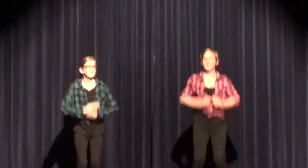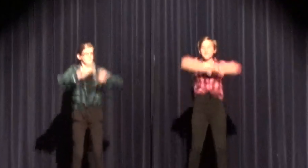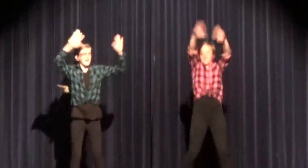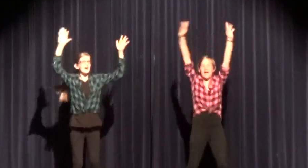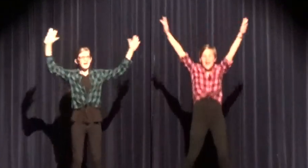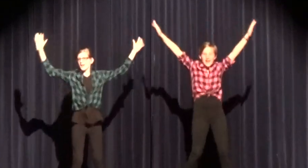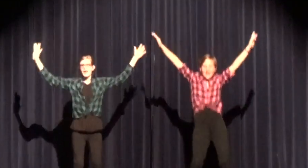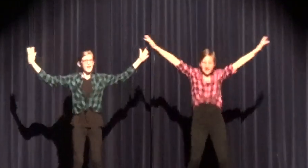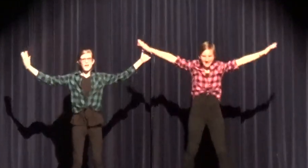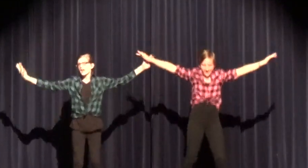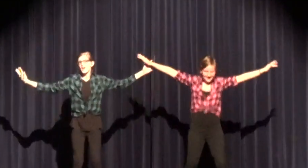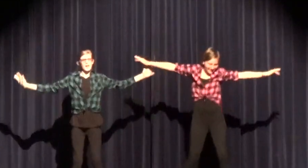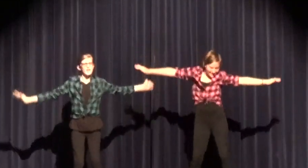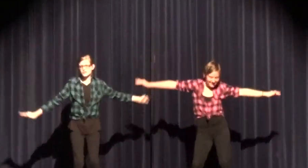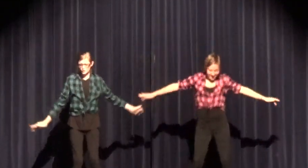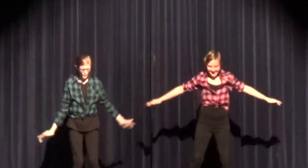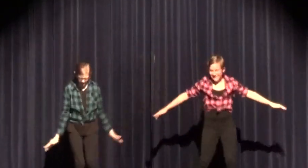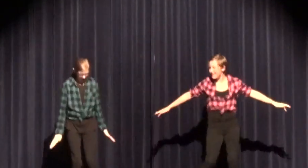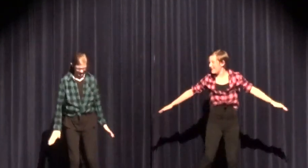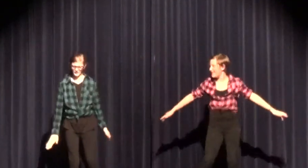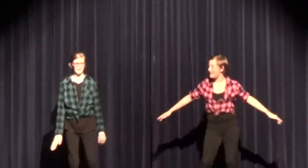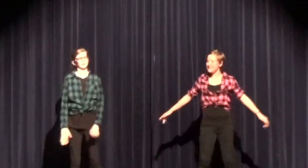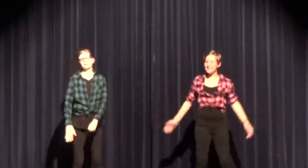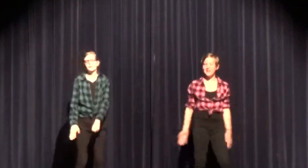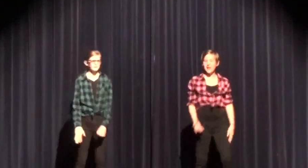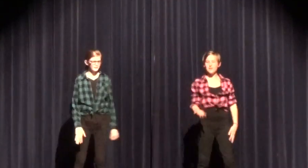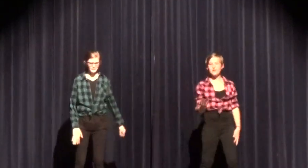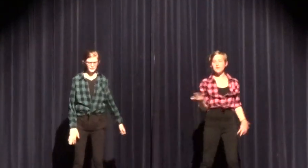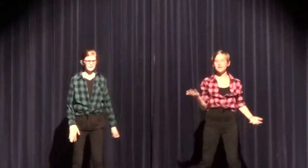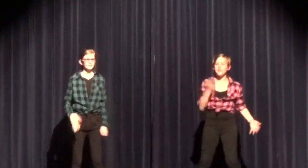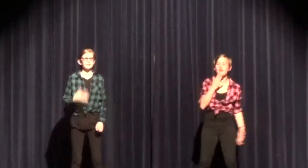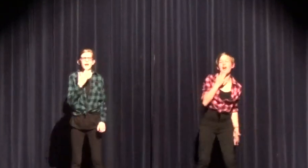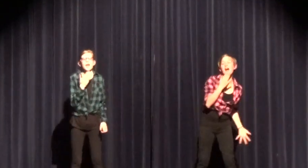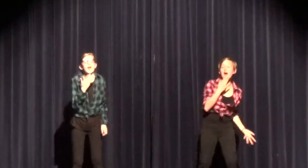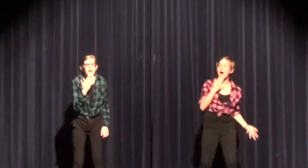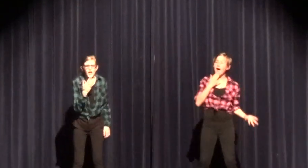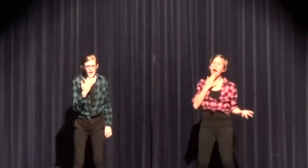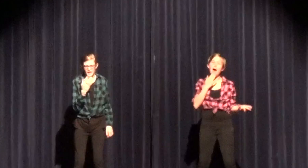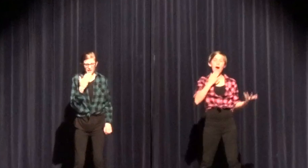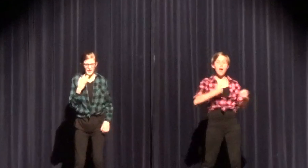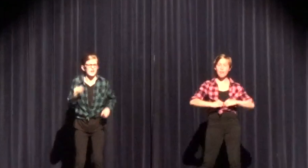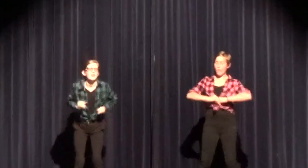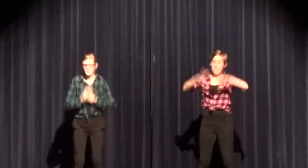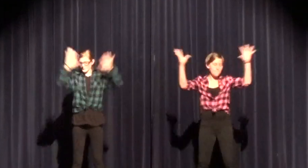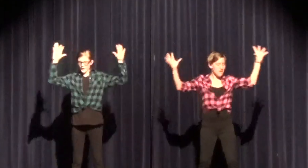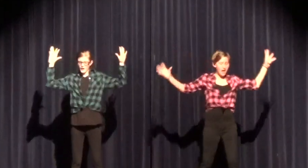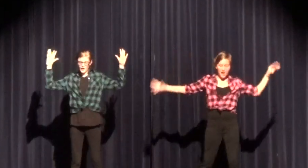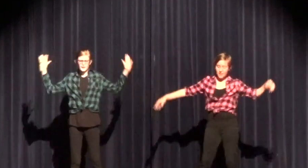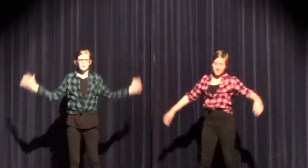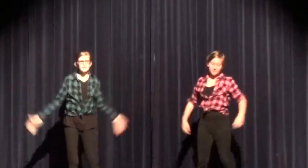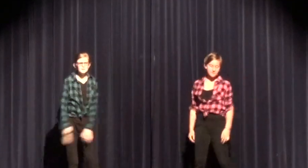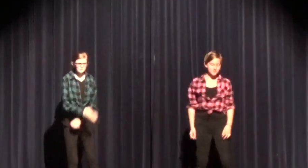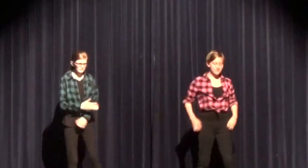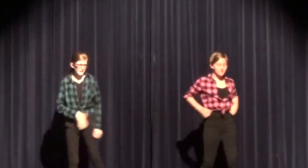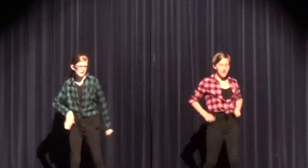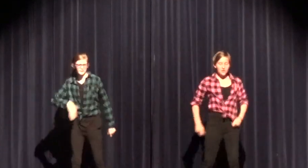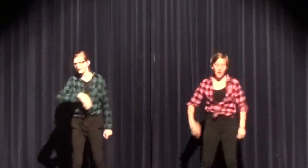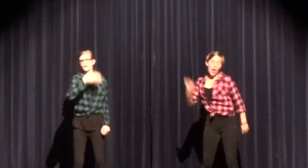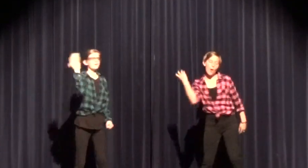go